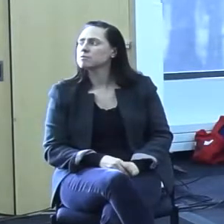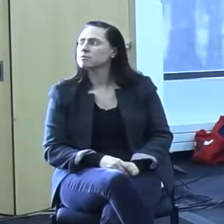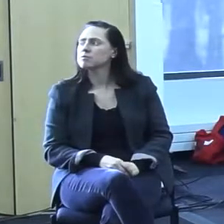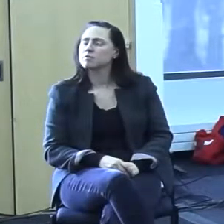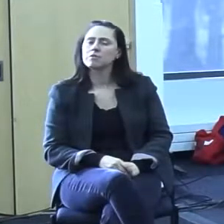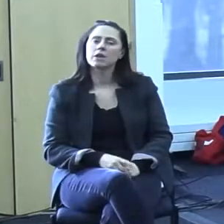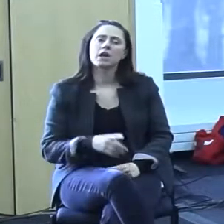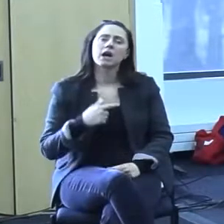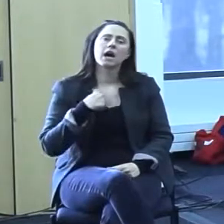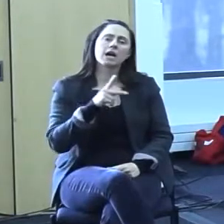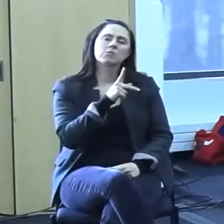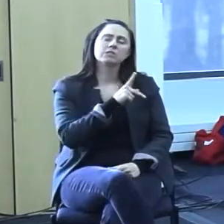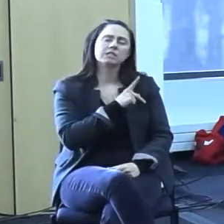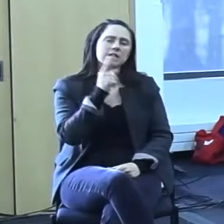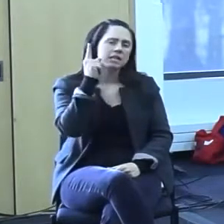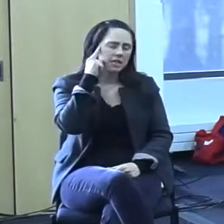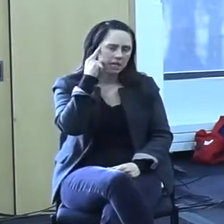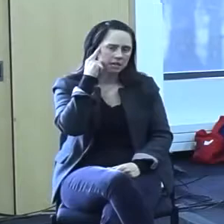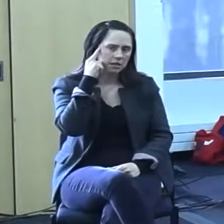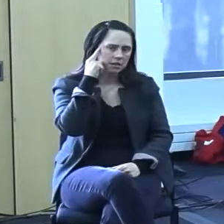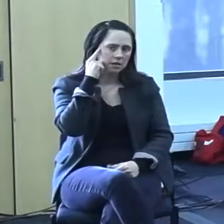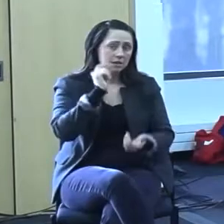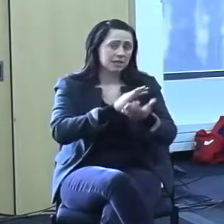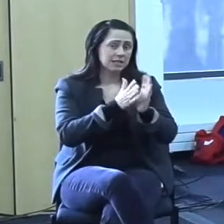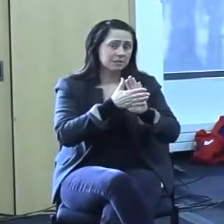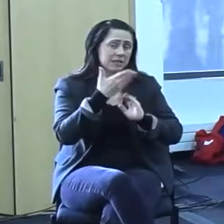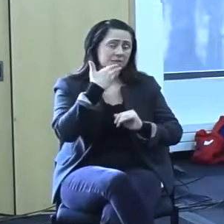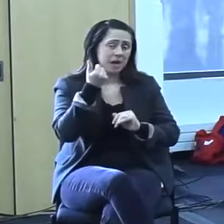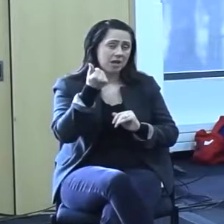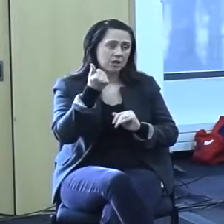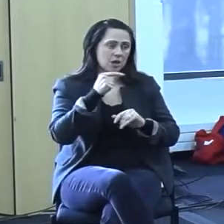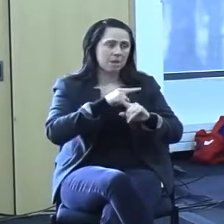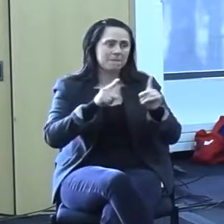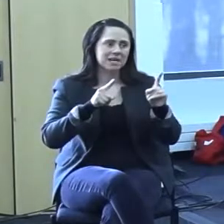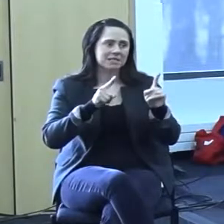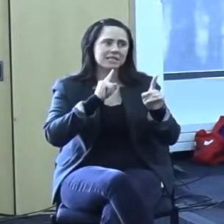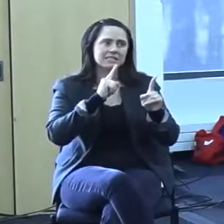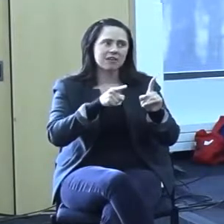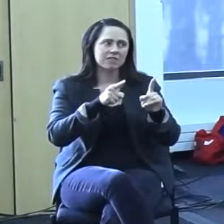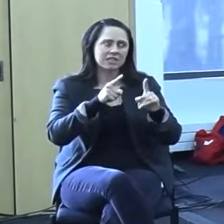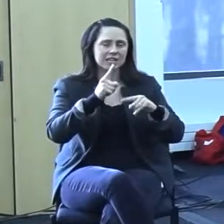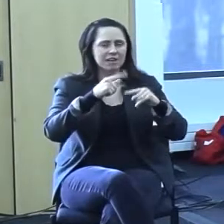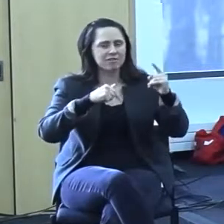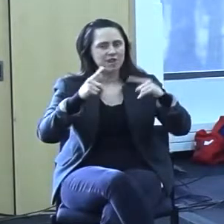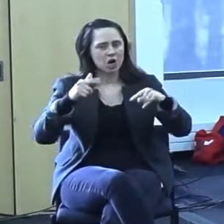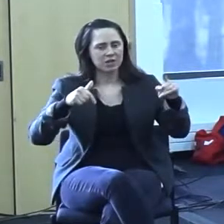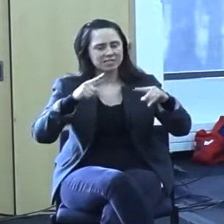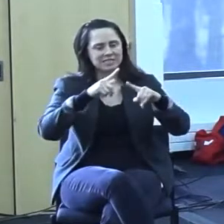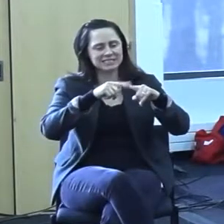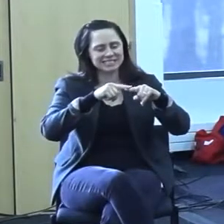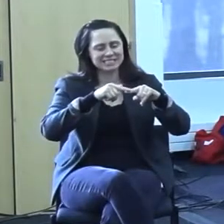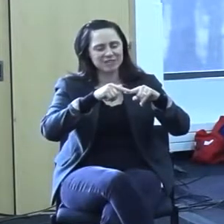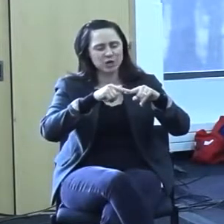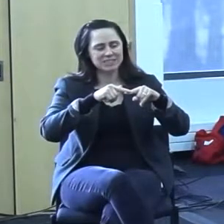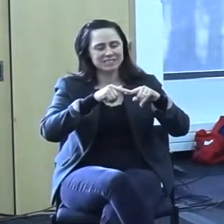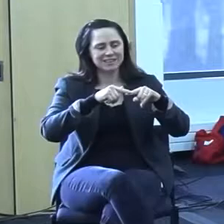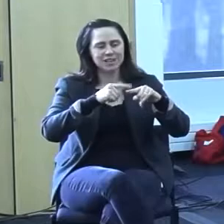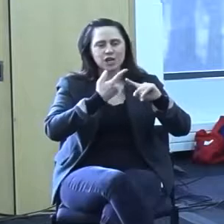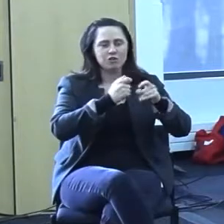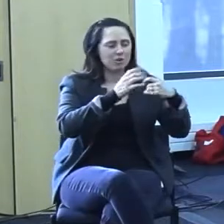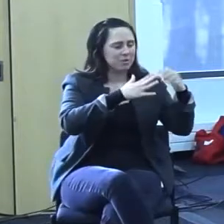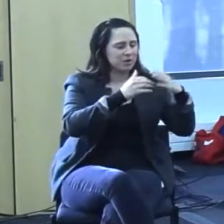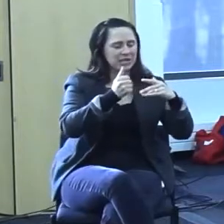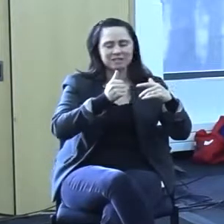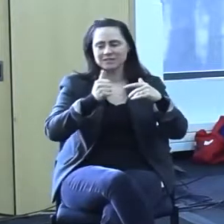I personally think it's getting better, but it definitely varies on building to building.